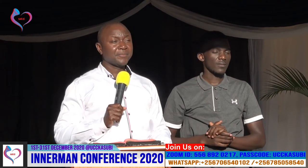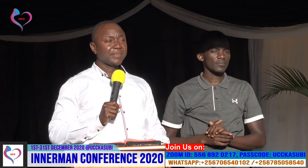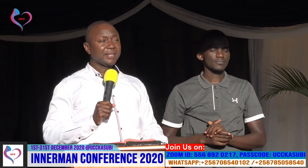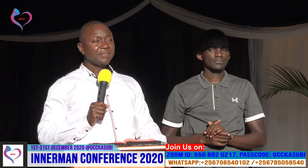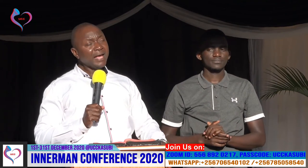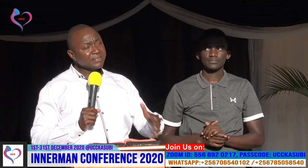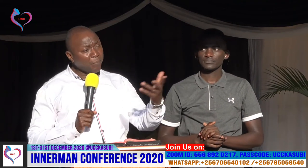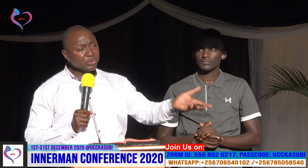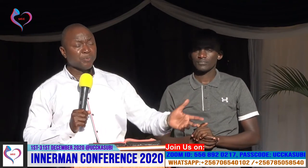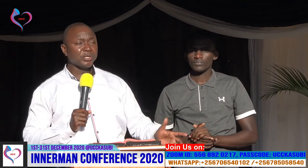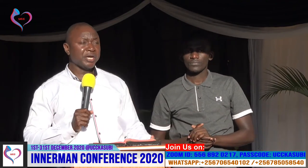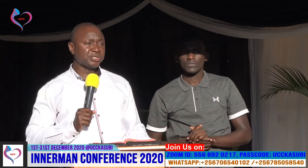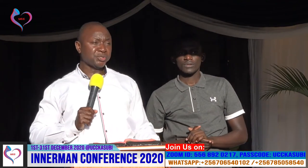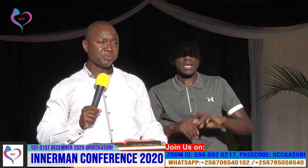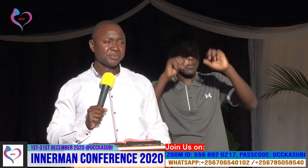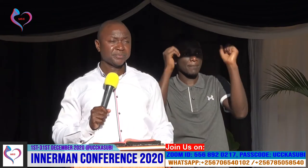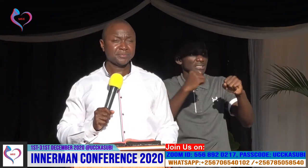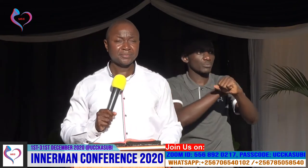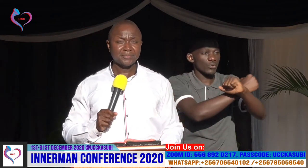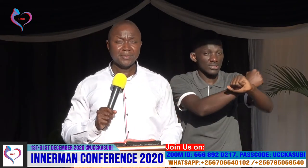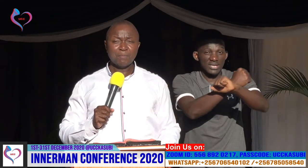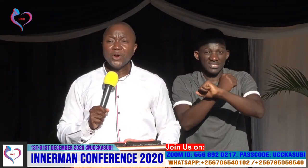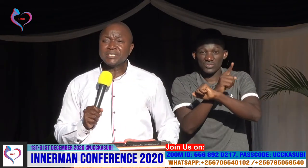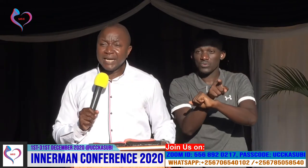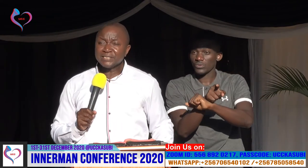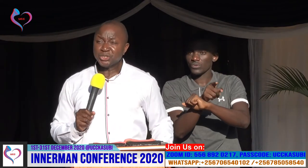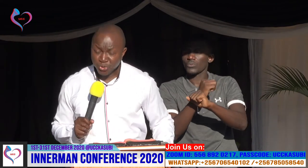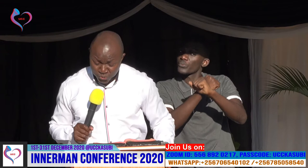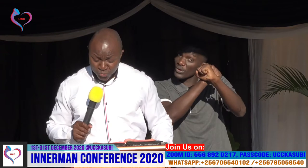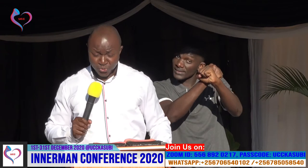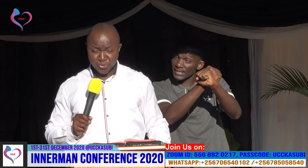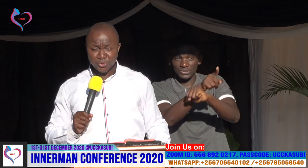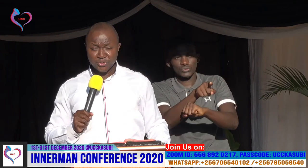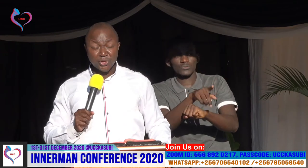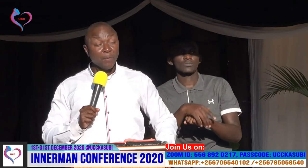are supposed to protect you. Protect you.